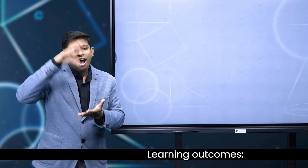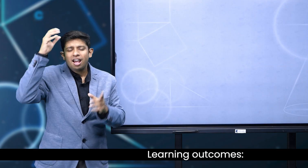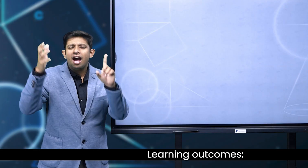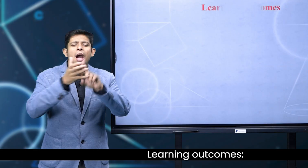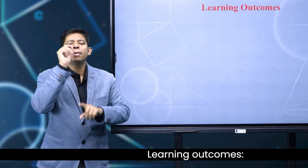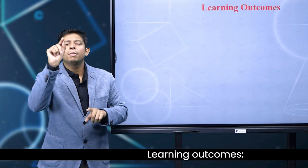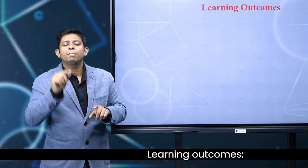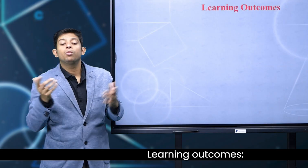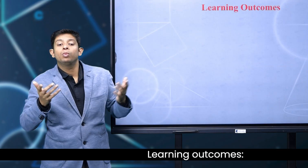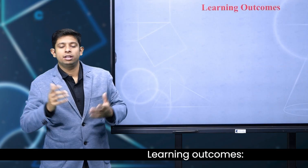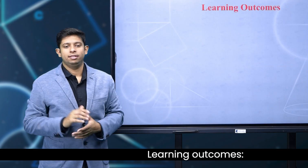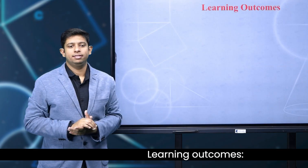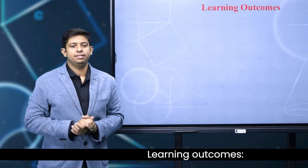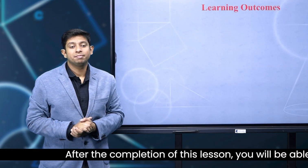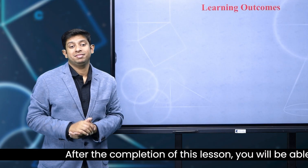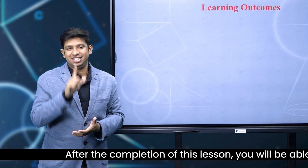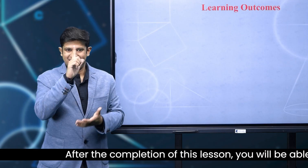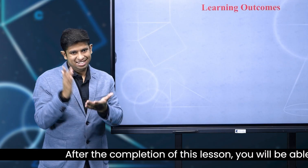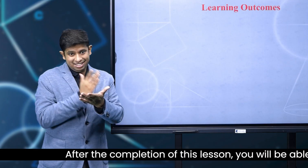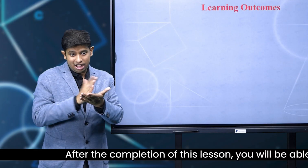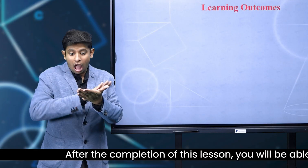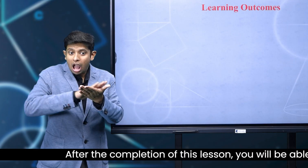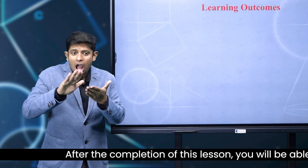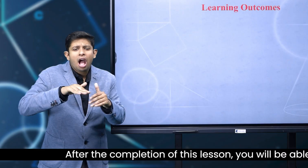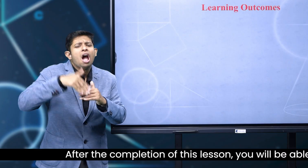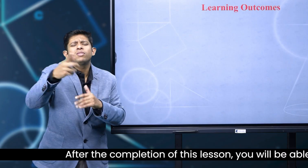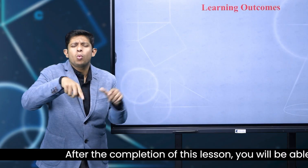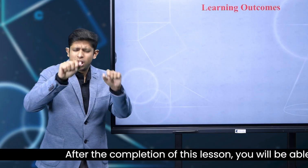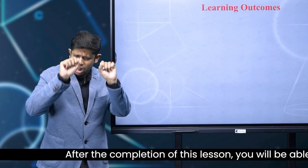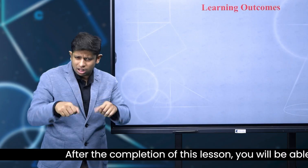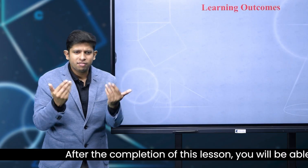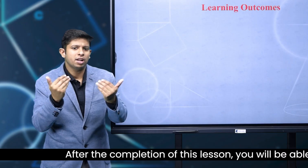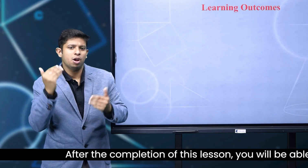Learning outcomes. After the completion of this lesson, you will be able to